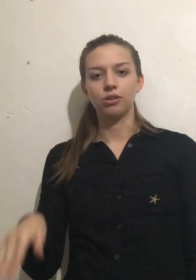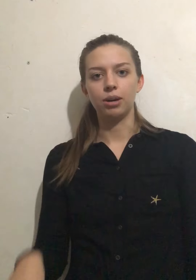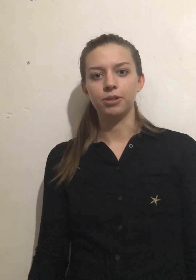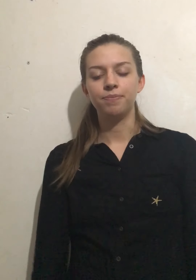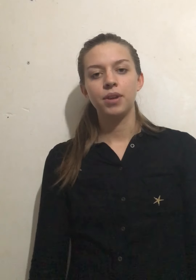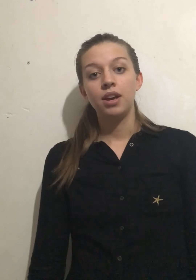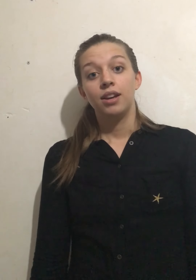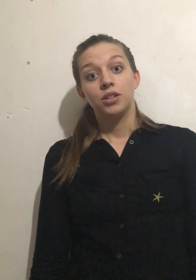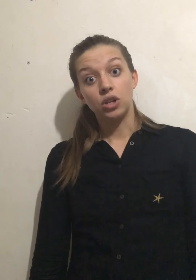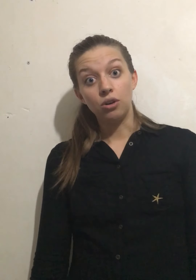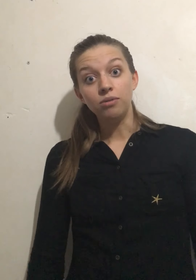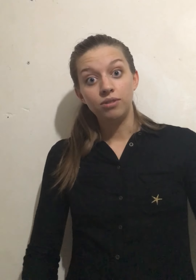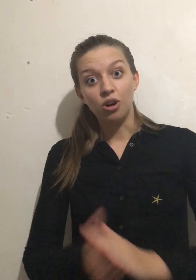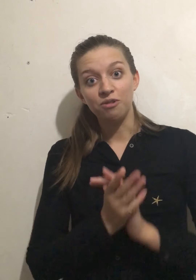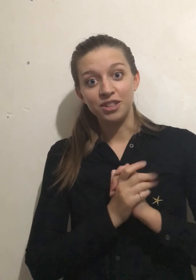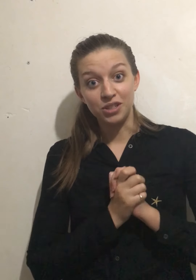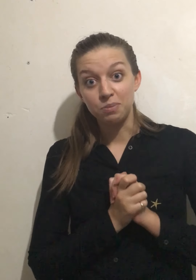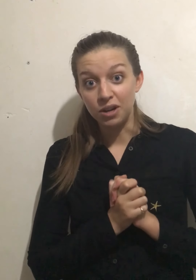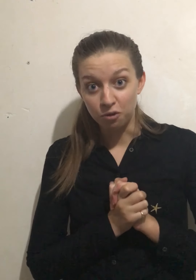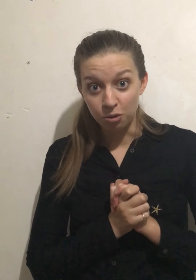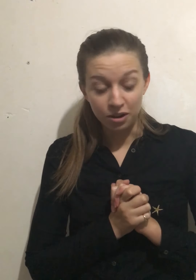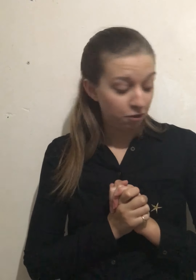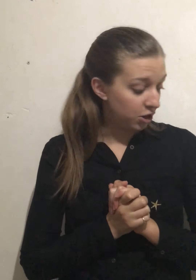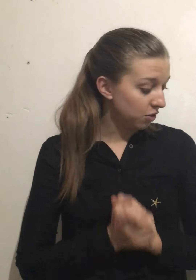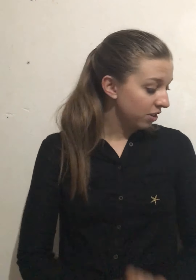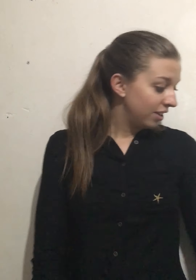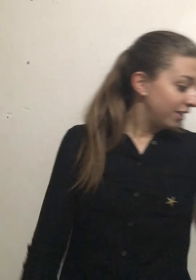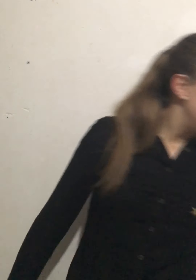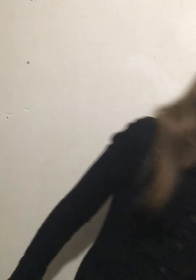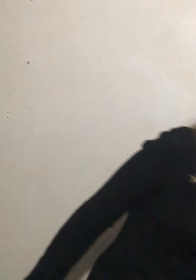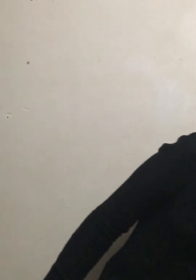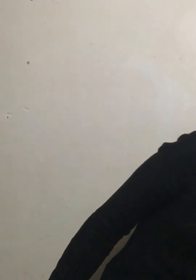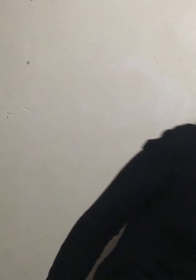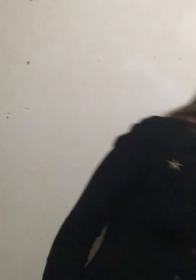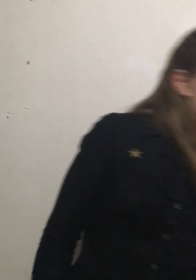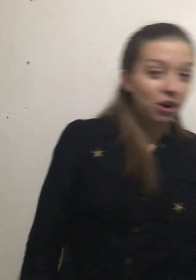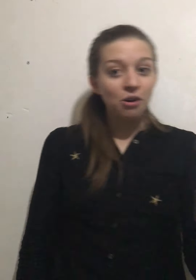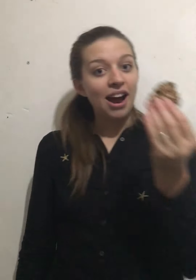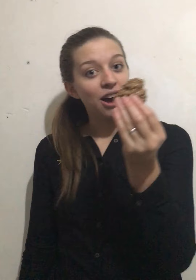incredible. So, hopefully this has been informative for you. Now